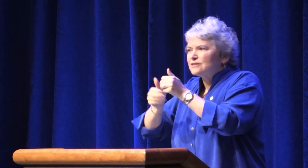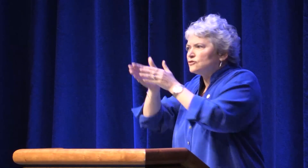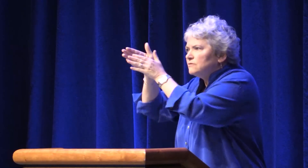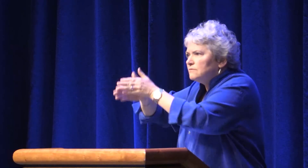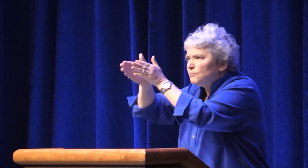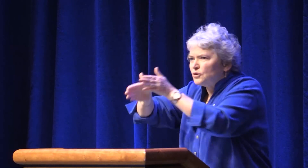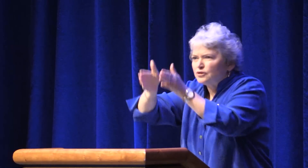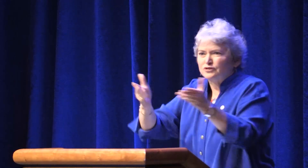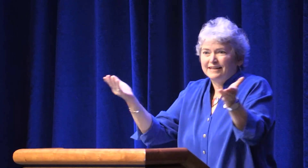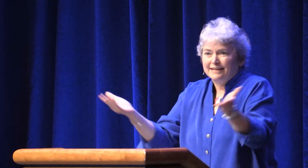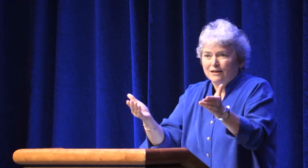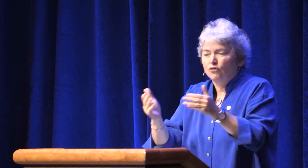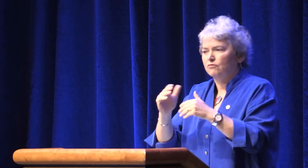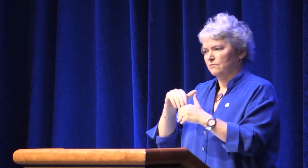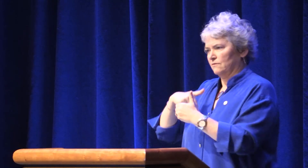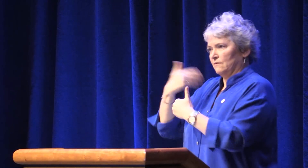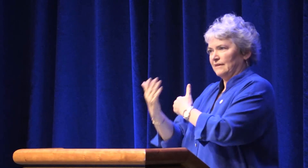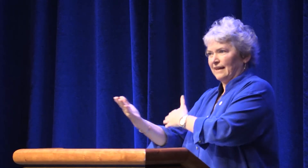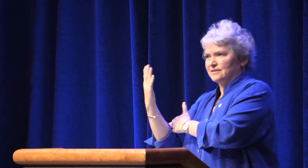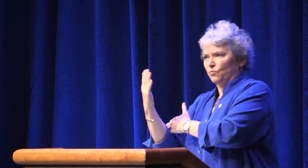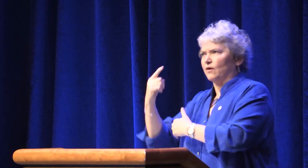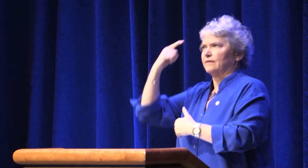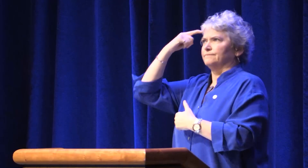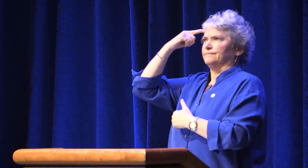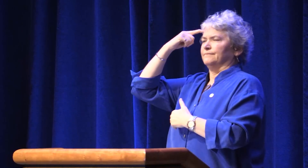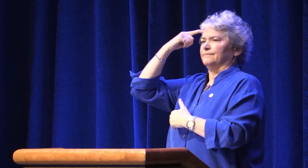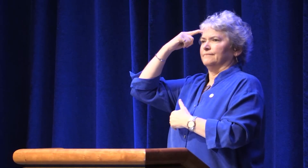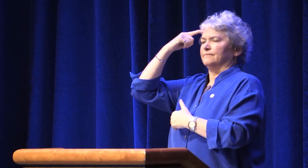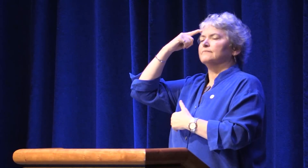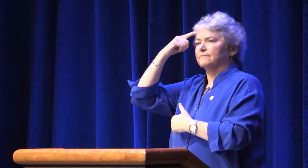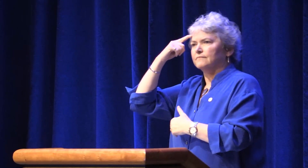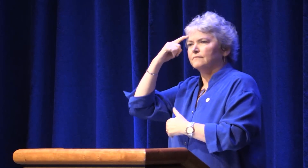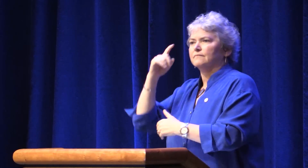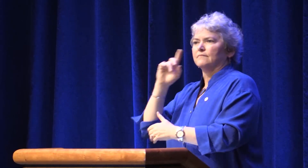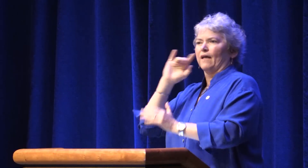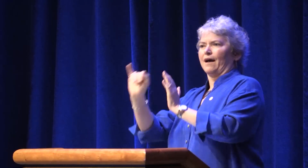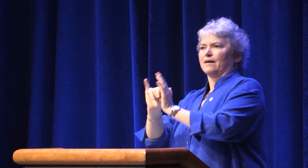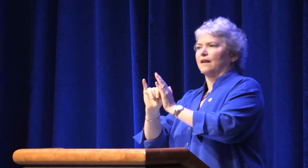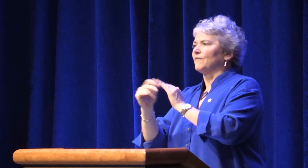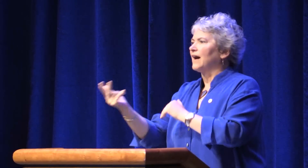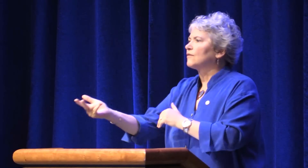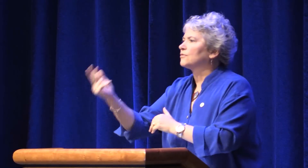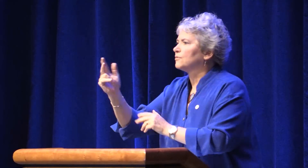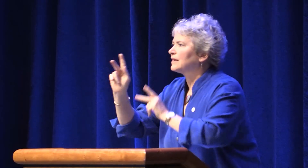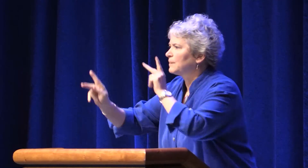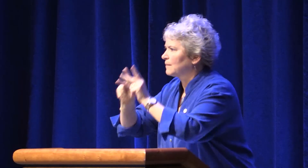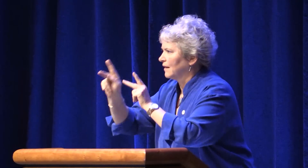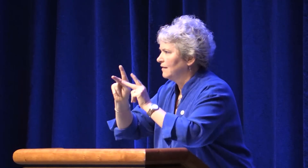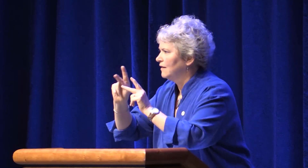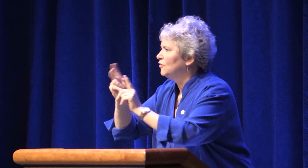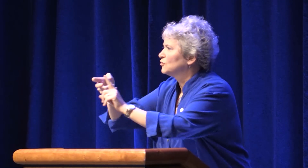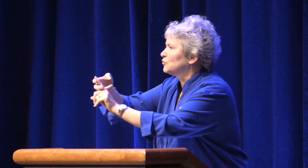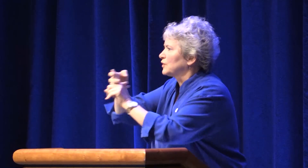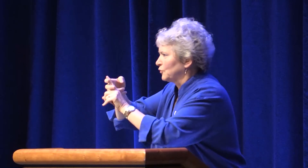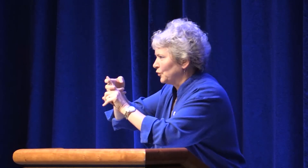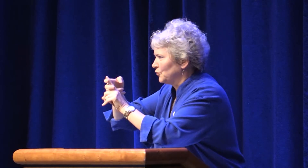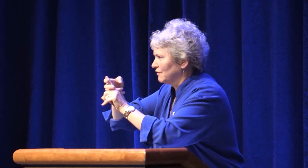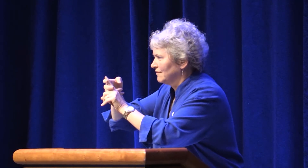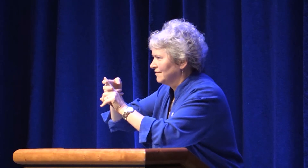I want every individual in the room, tomorrow morning when you wake up, I want you to identify 3 people